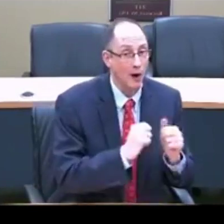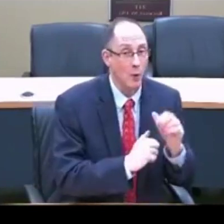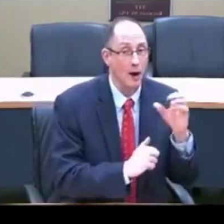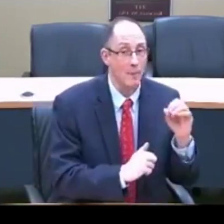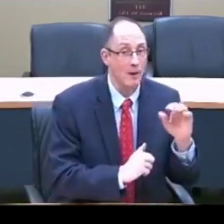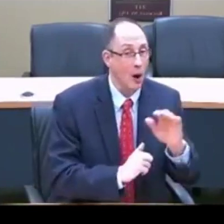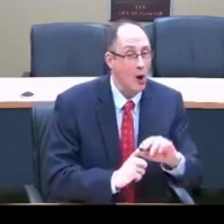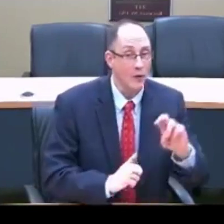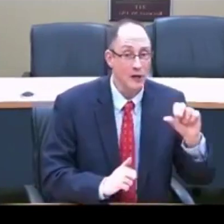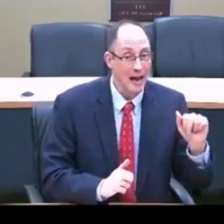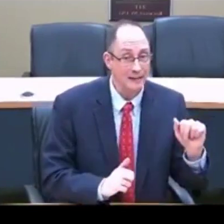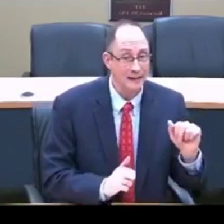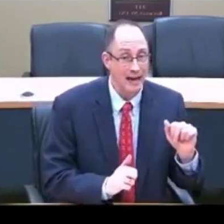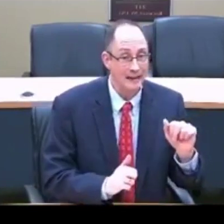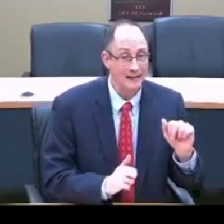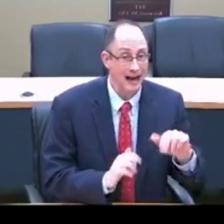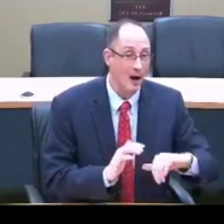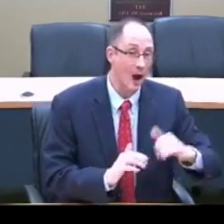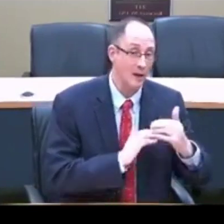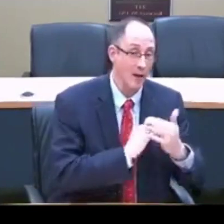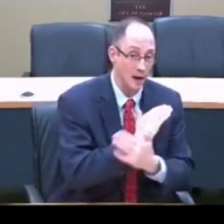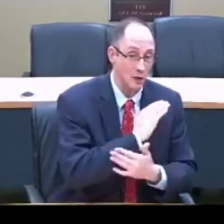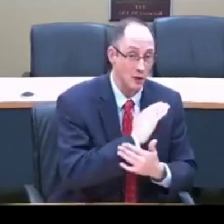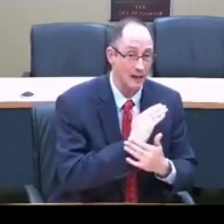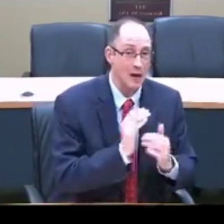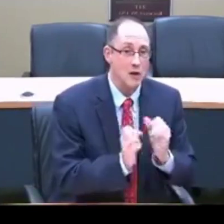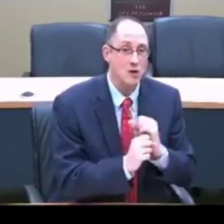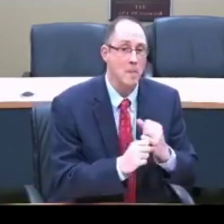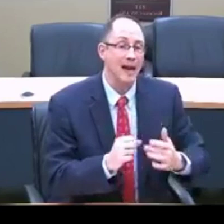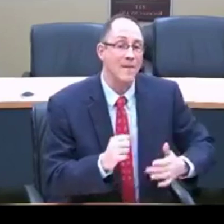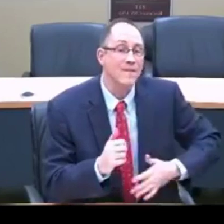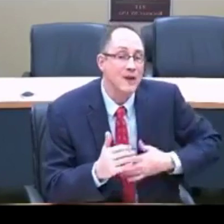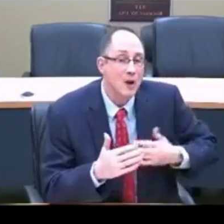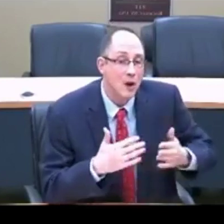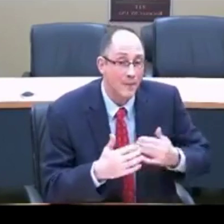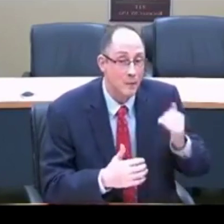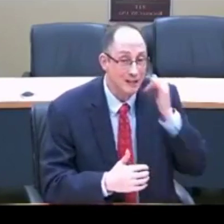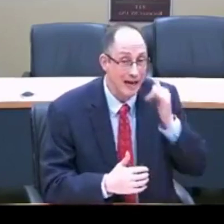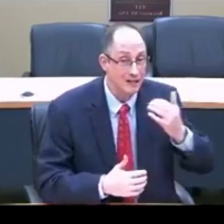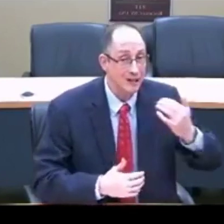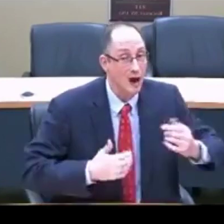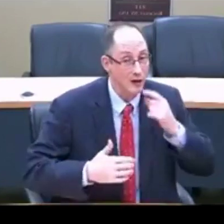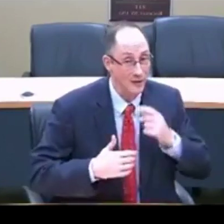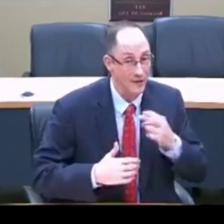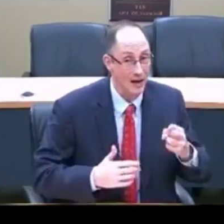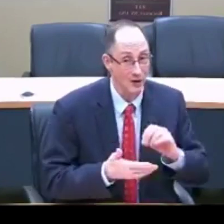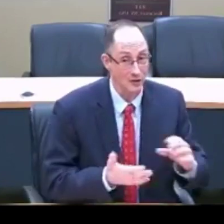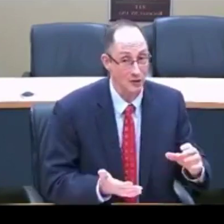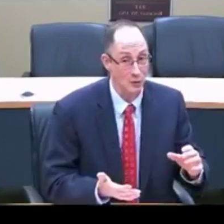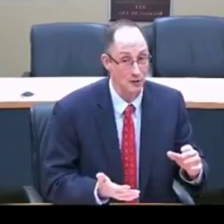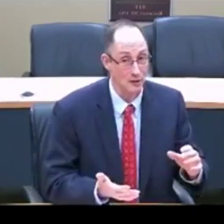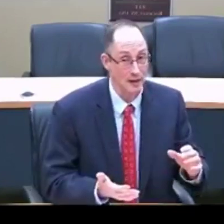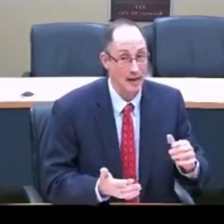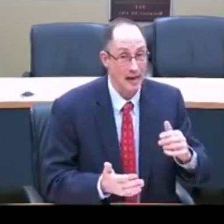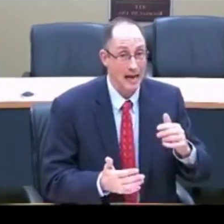work with companies all over the United States and other country to make them feel comfortable with the idea of hiring deaf deaf deaf deaf deaf students.